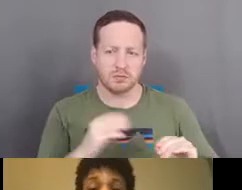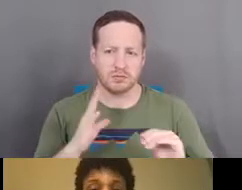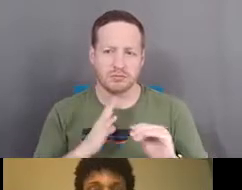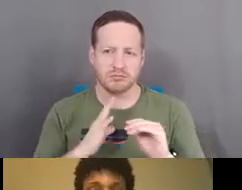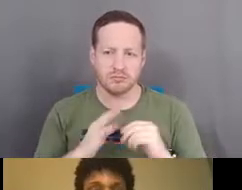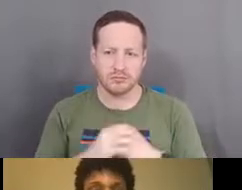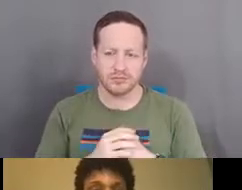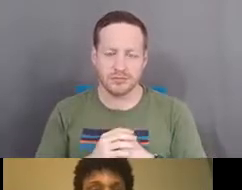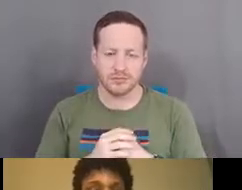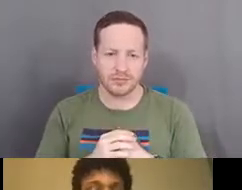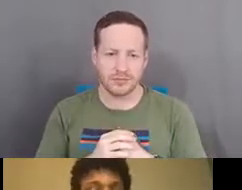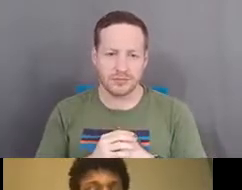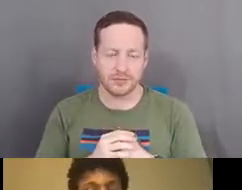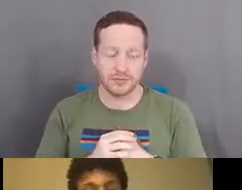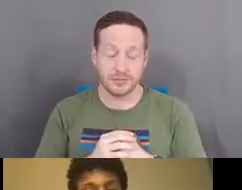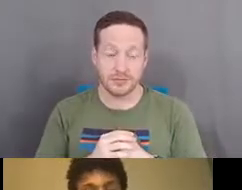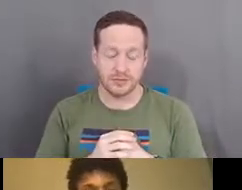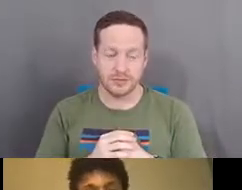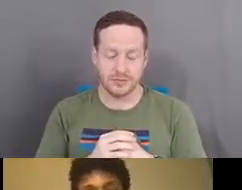yes, let's go ahead and stop screen sharing, please.